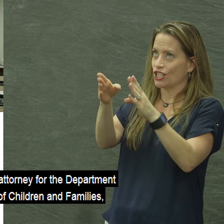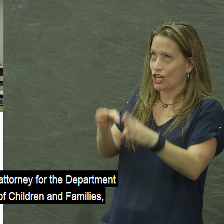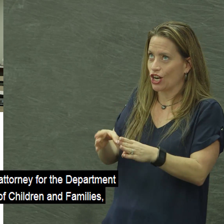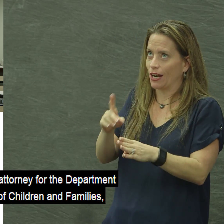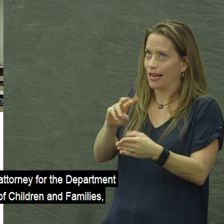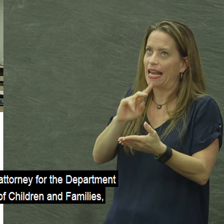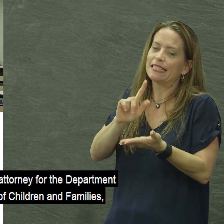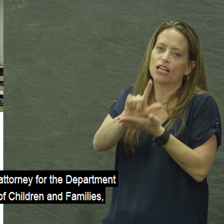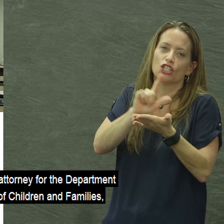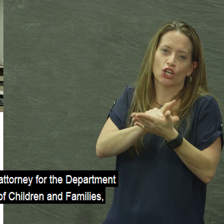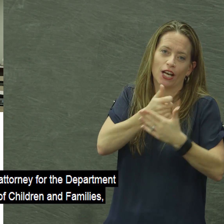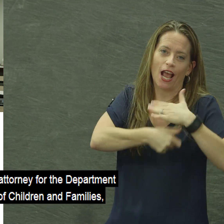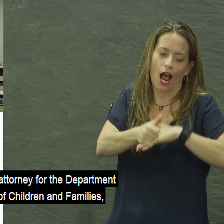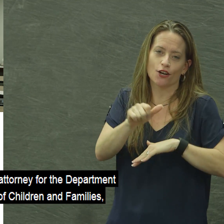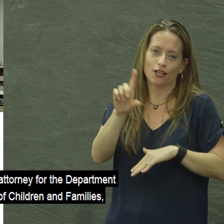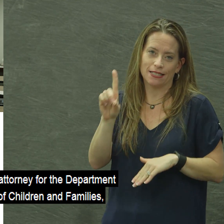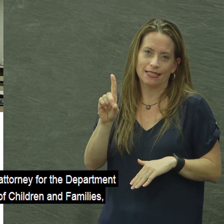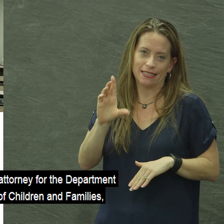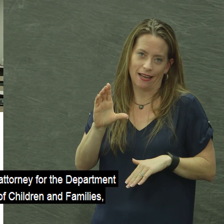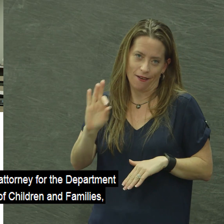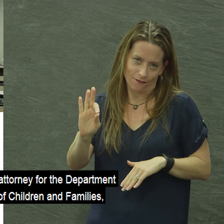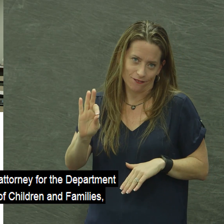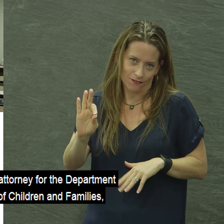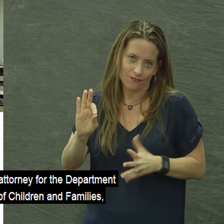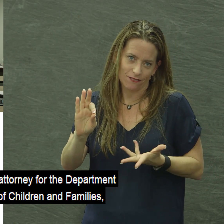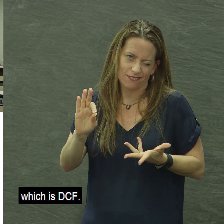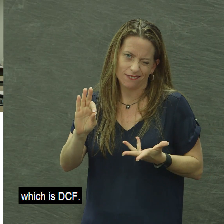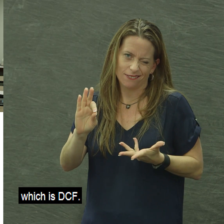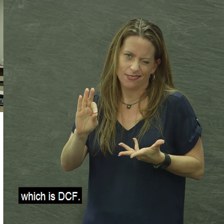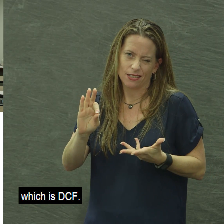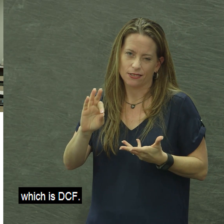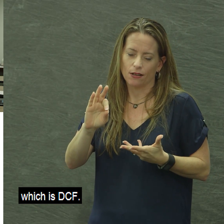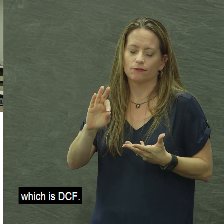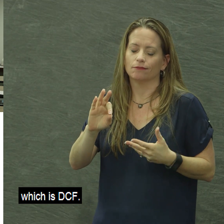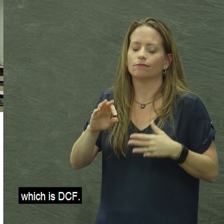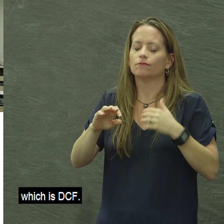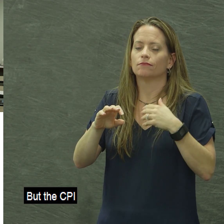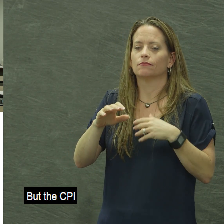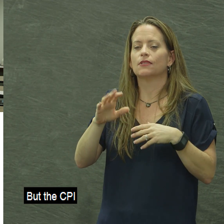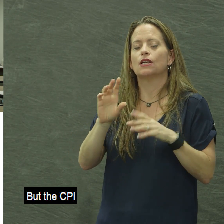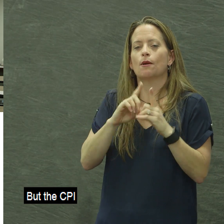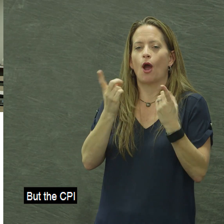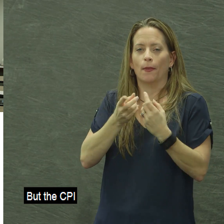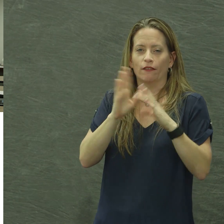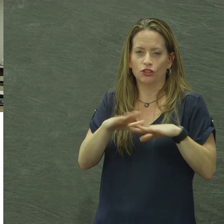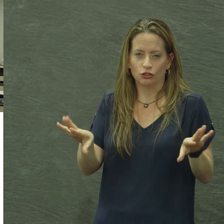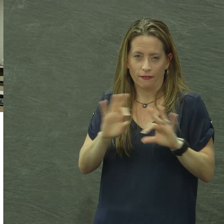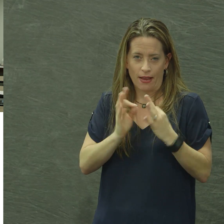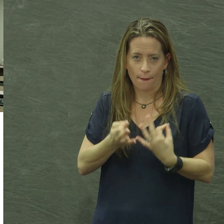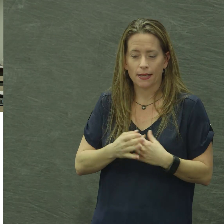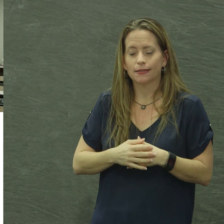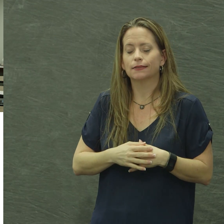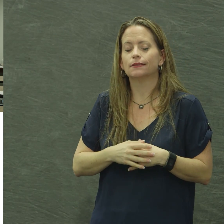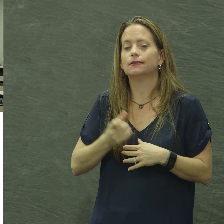an attorney for the Department of Children and Families, which is DCF. But the